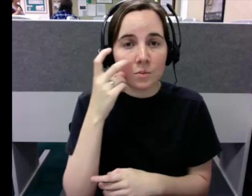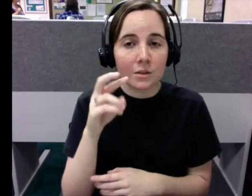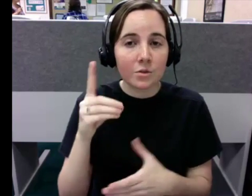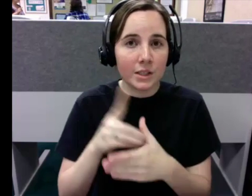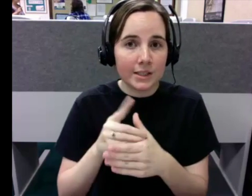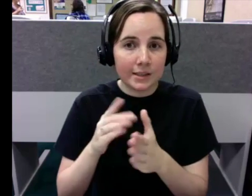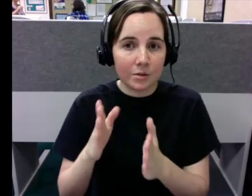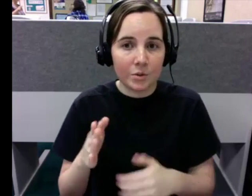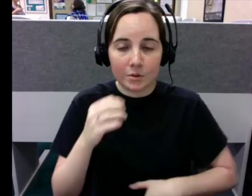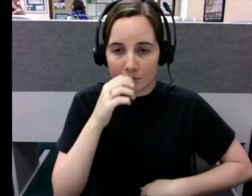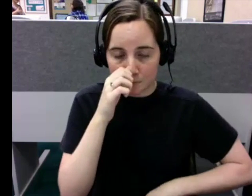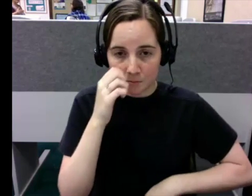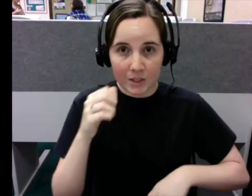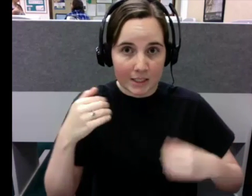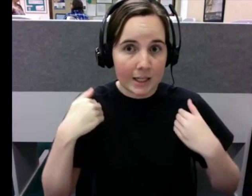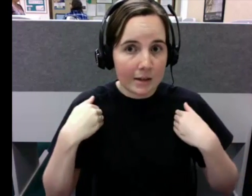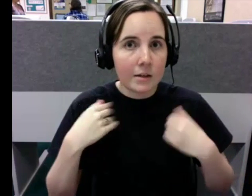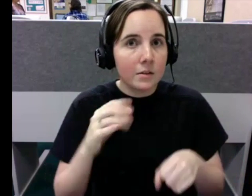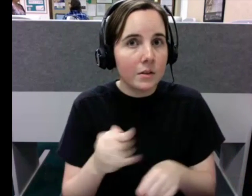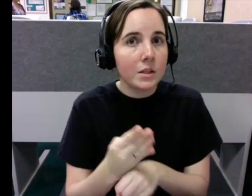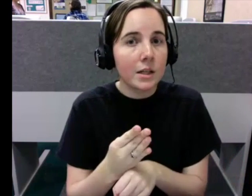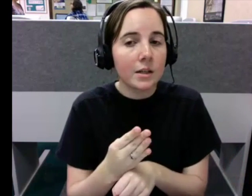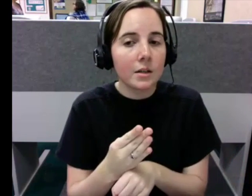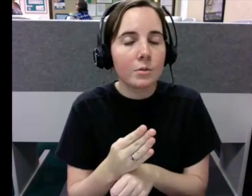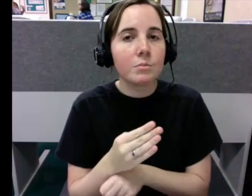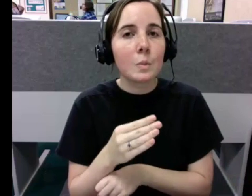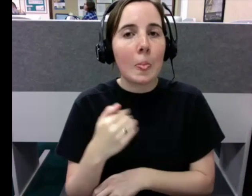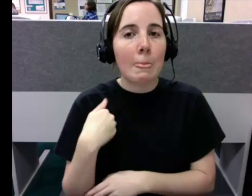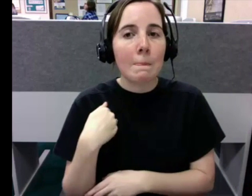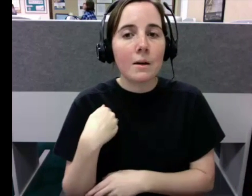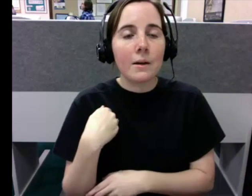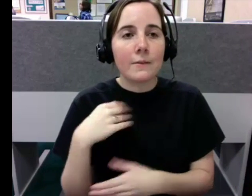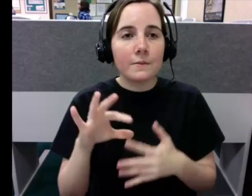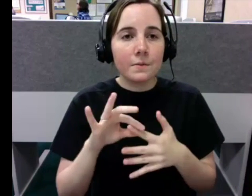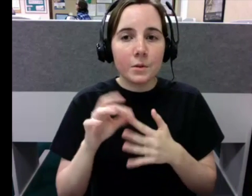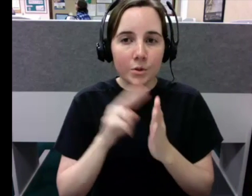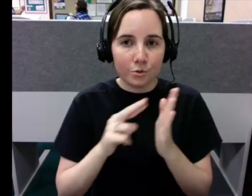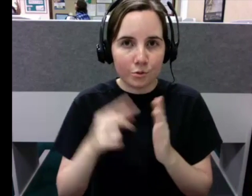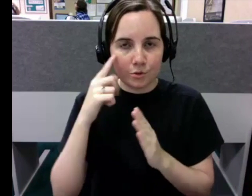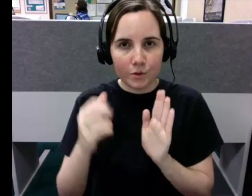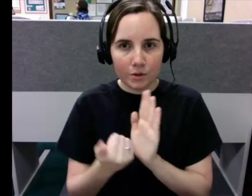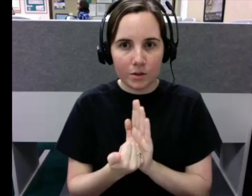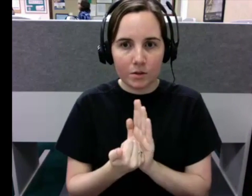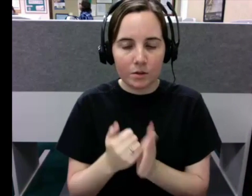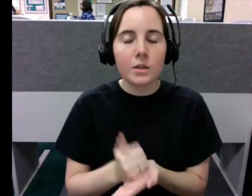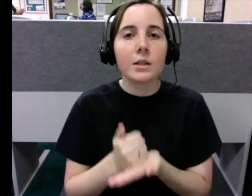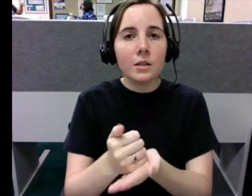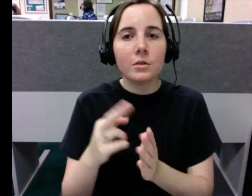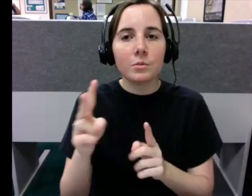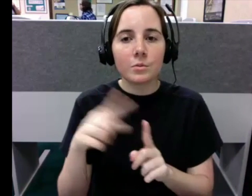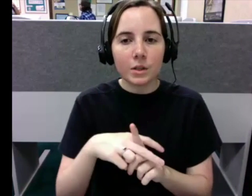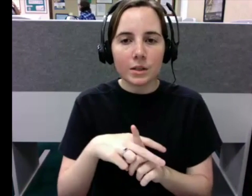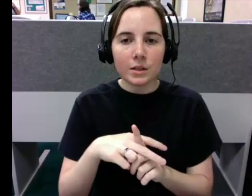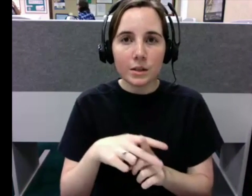you. You may be able to get SSI payments while you work. As you earn more money, your SSI payments may